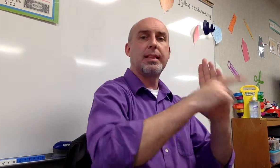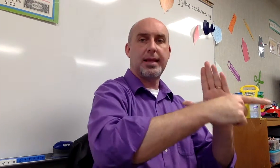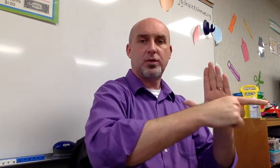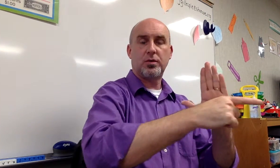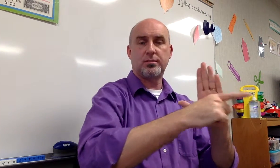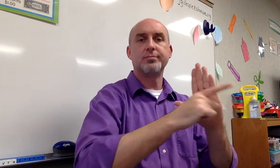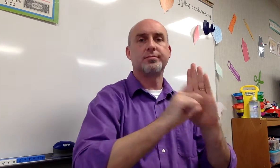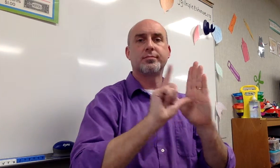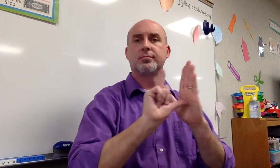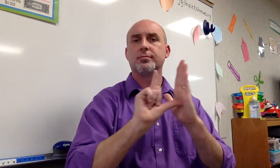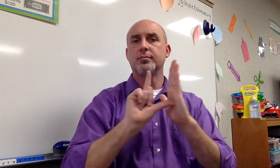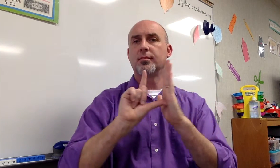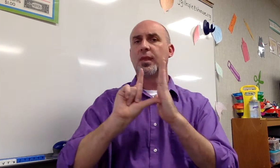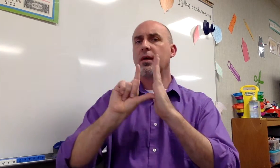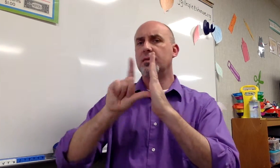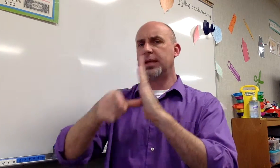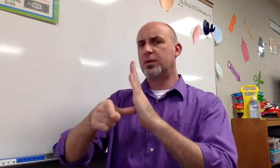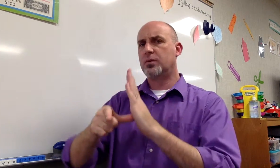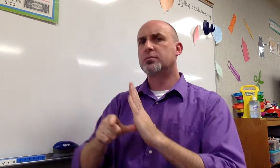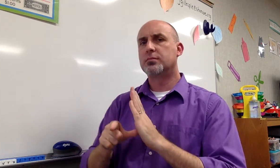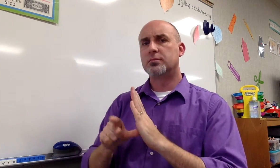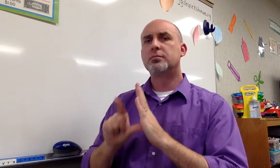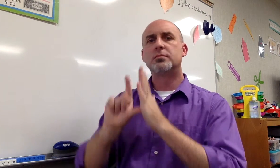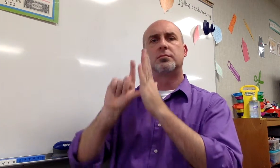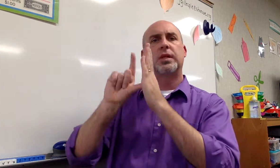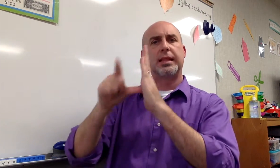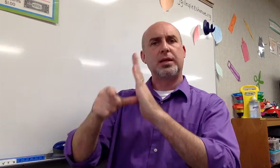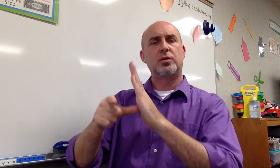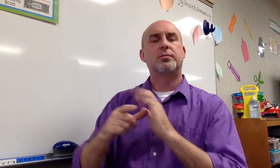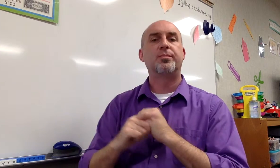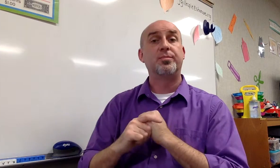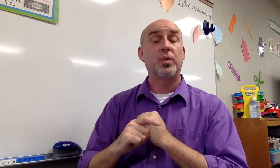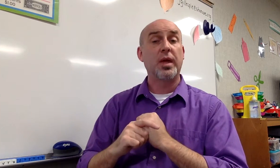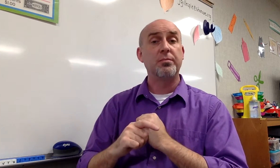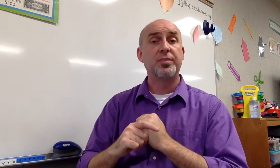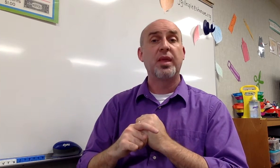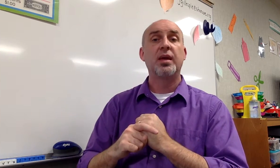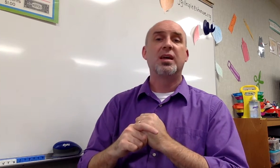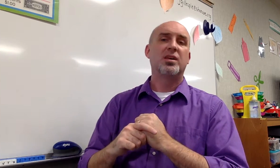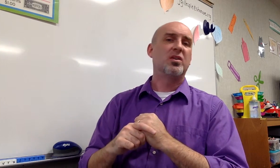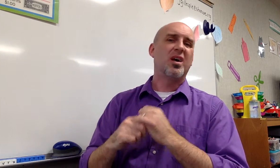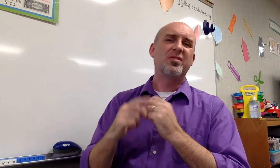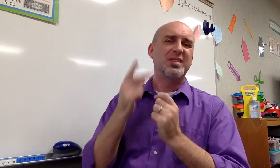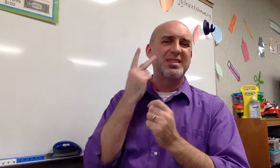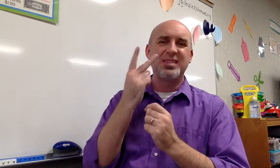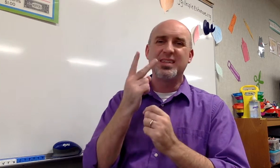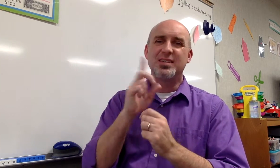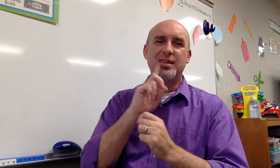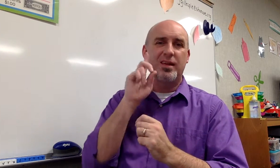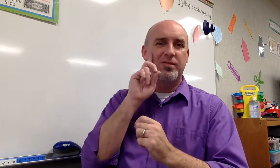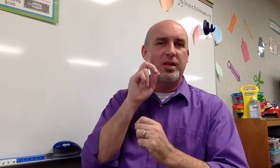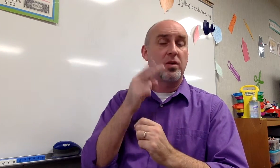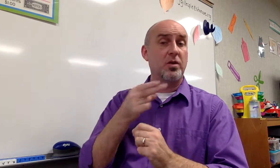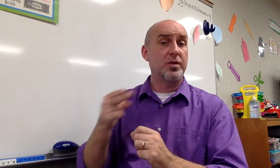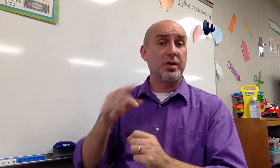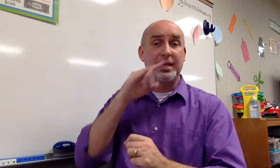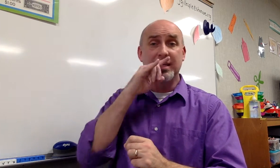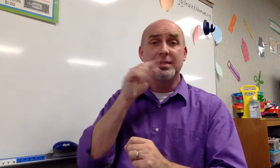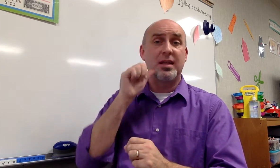later, later, later, okay? You'll often see deaf and hard of hearing kids and